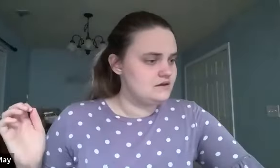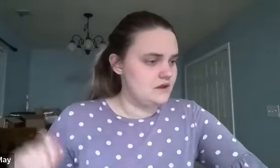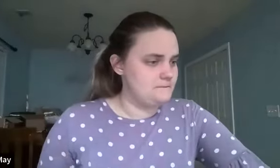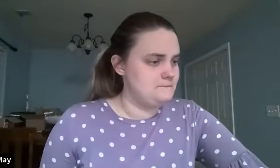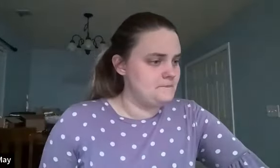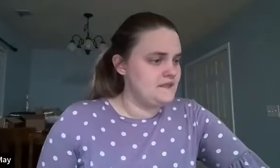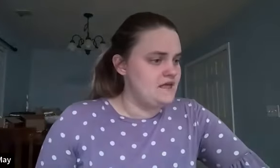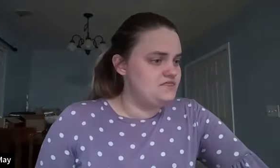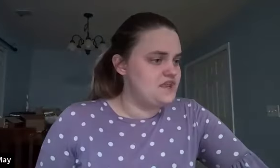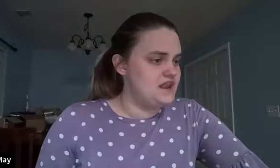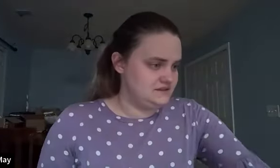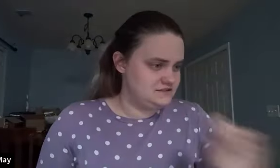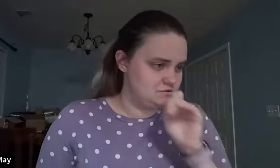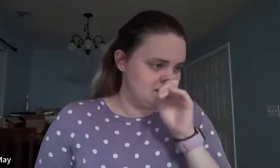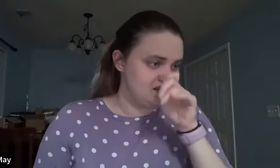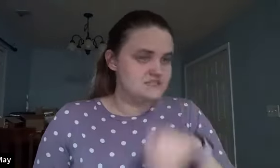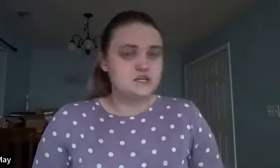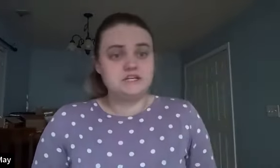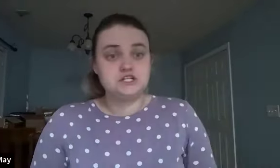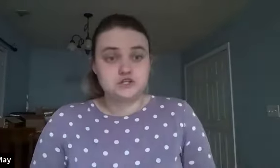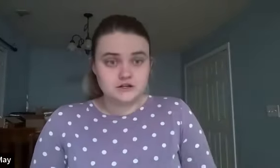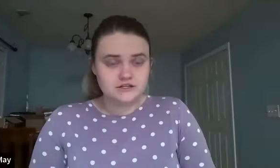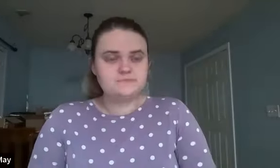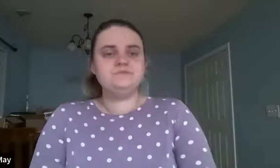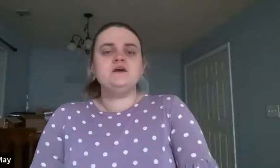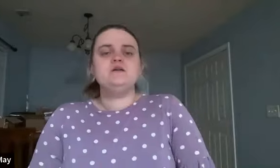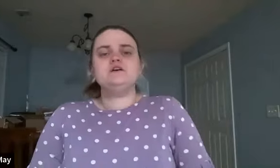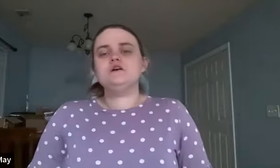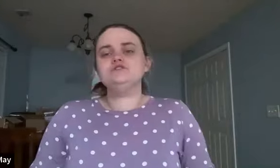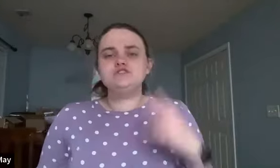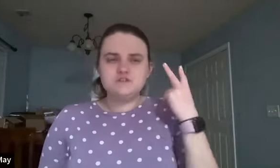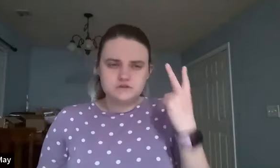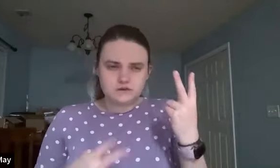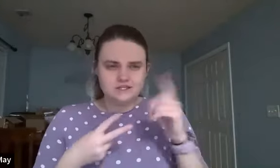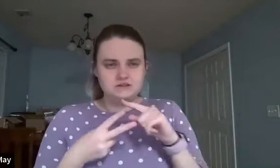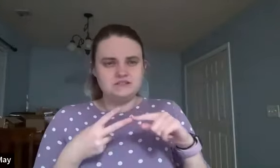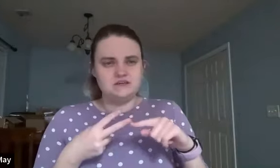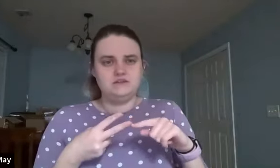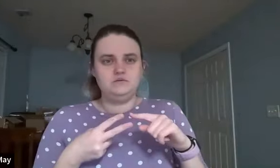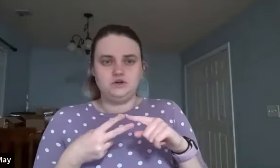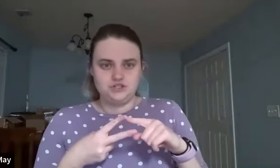Okay. The next one is going to be shark. There are 2 ways you can sign the word